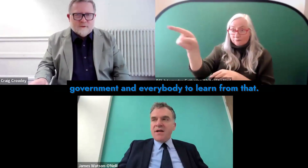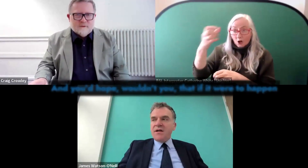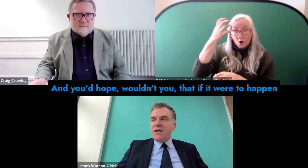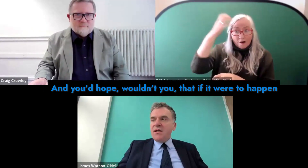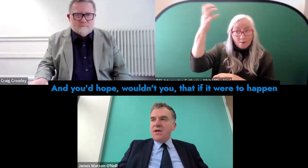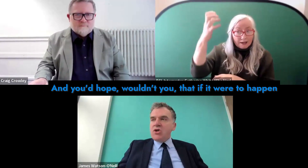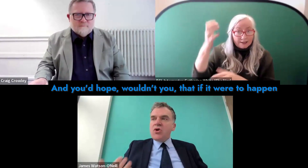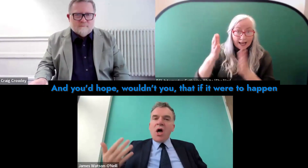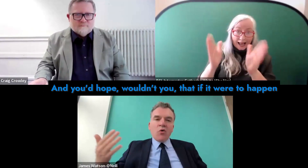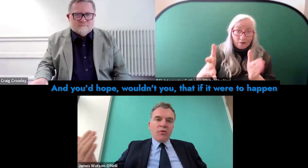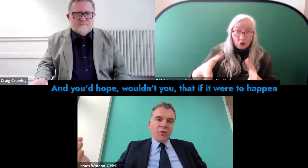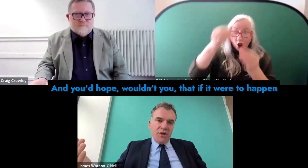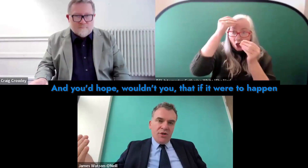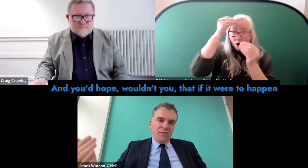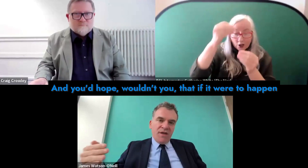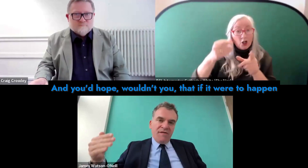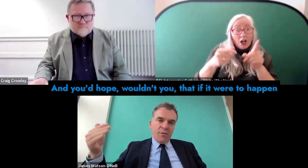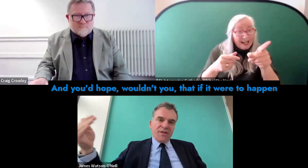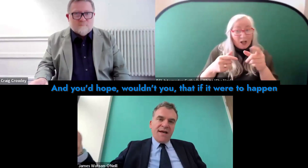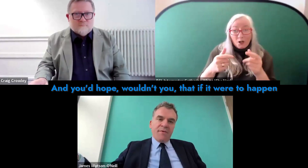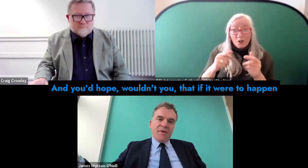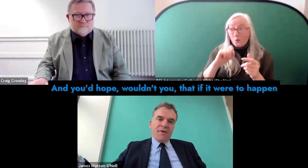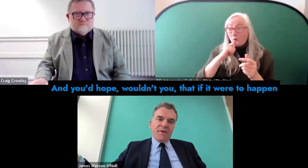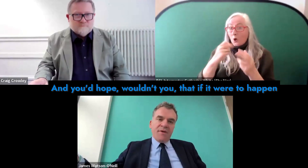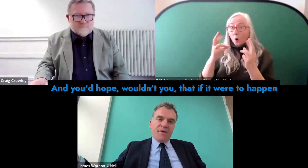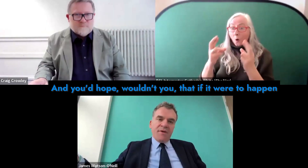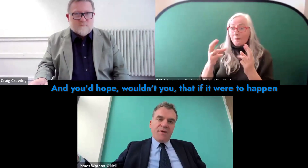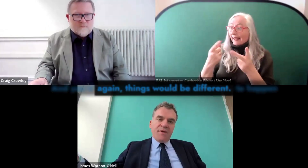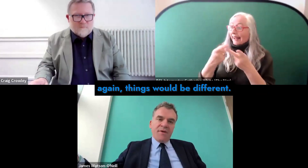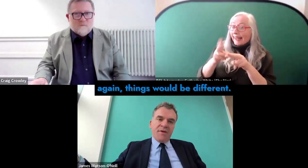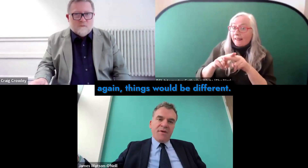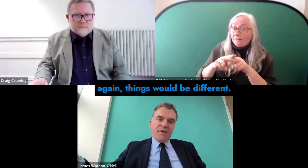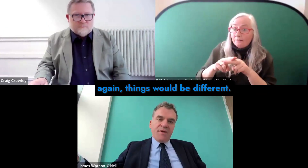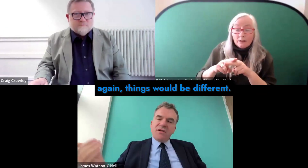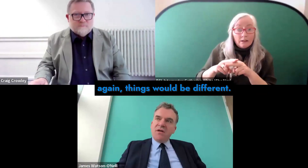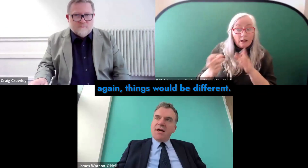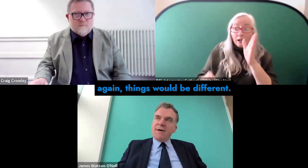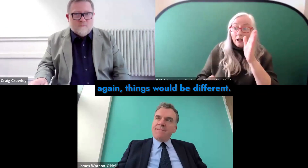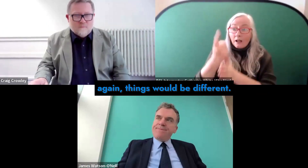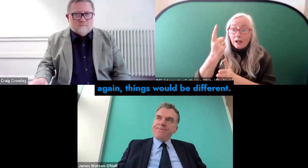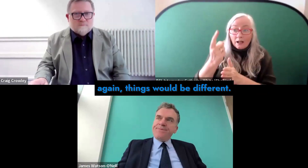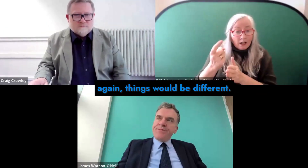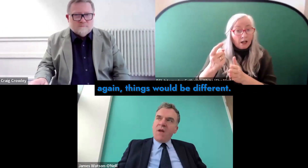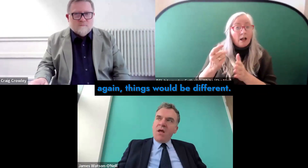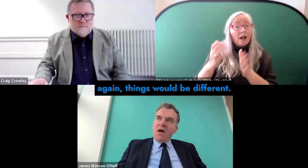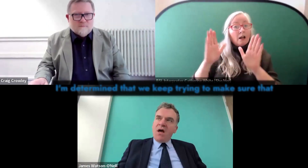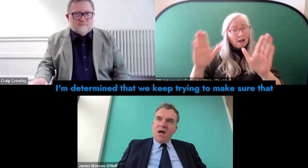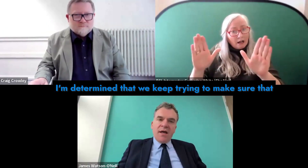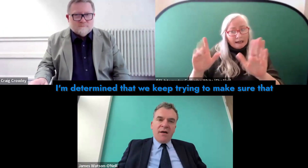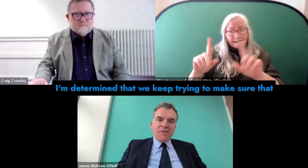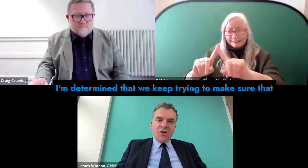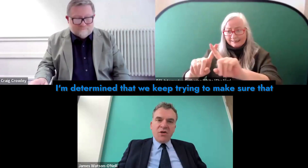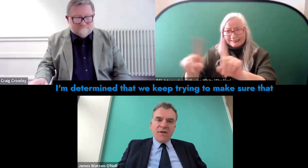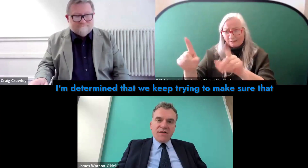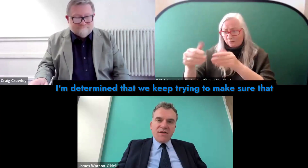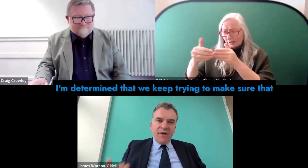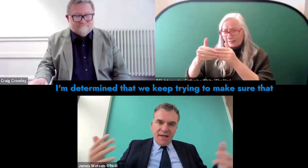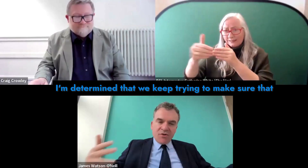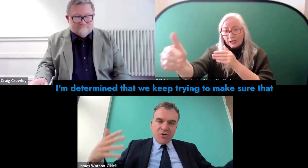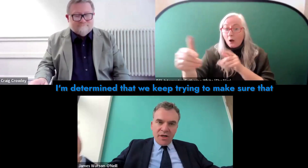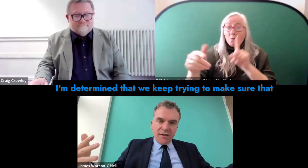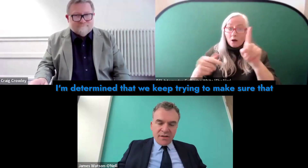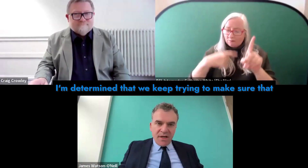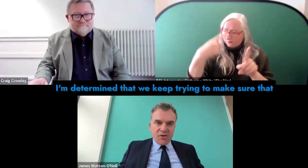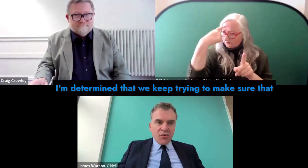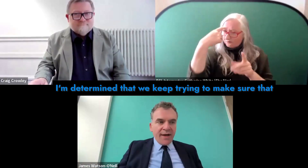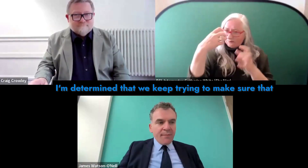from that. And you'd hope, wouldn't you, that if it were to happen again, things would be different. Yeah, I'm